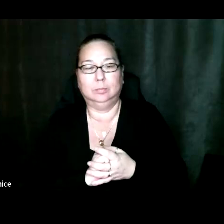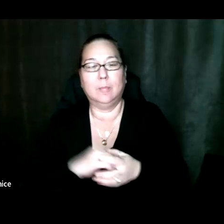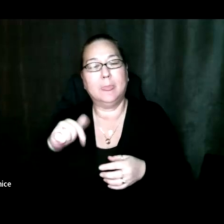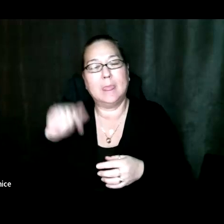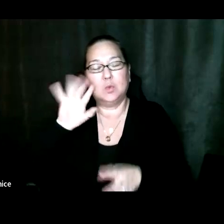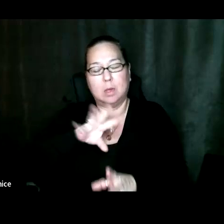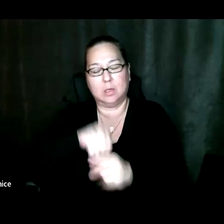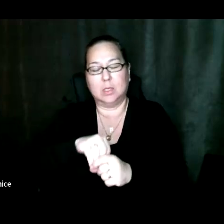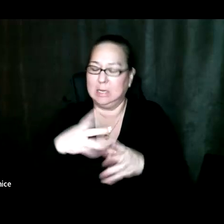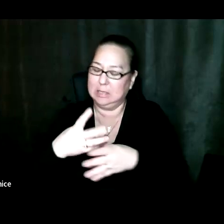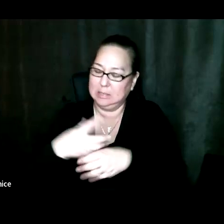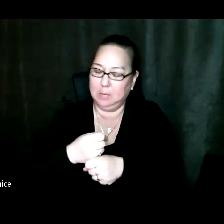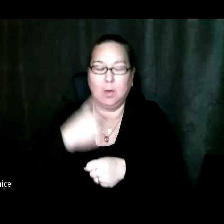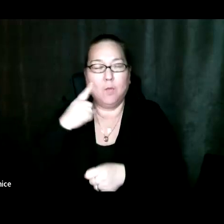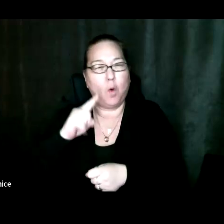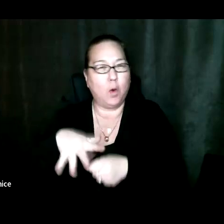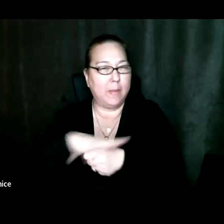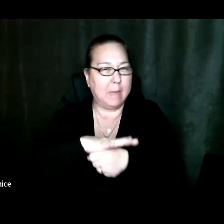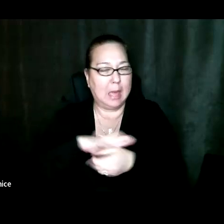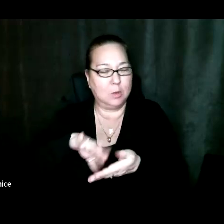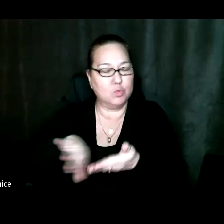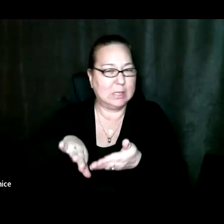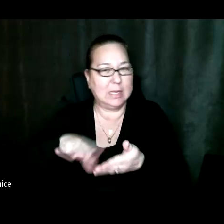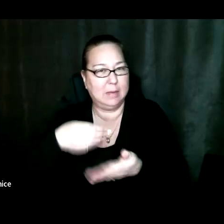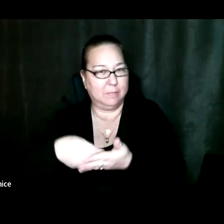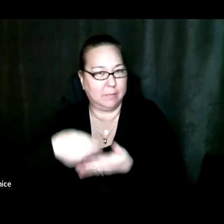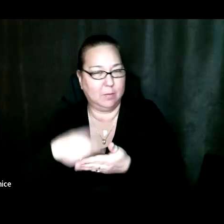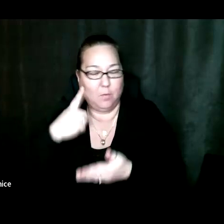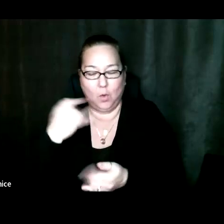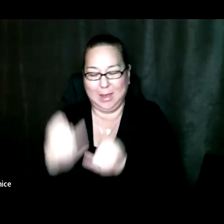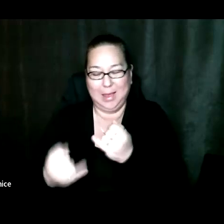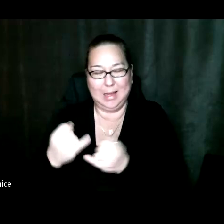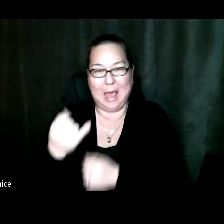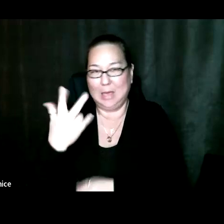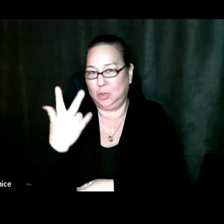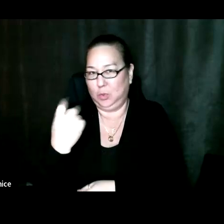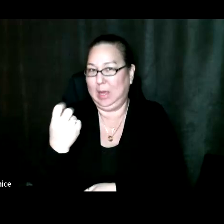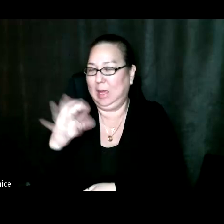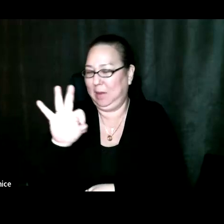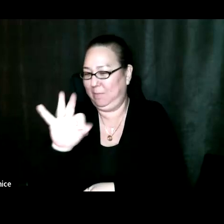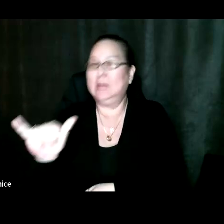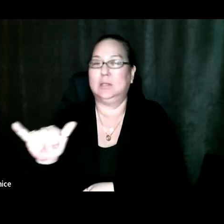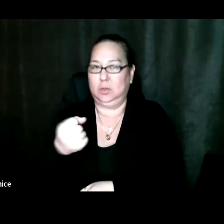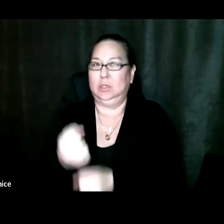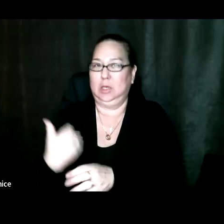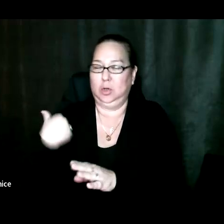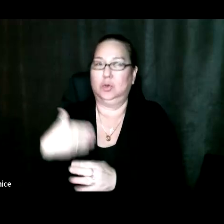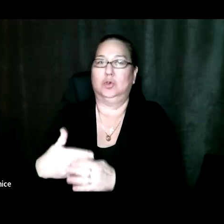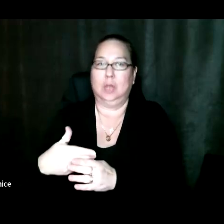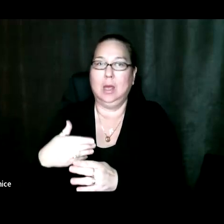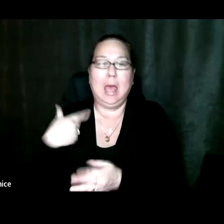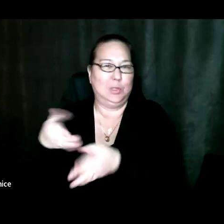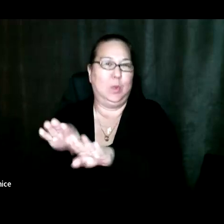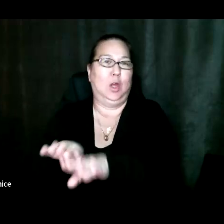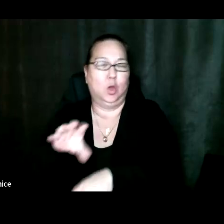include a summary of the district's pandemic relief fund over the last 3 fiscal years, where we stand as we close out ESSER,